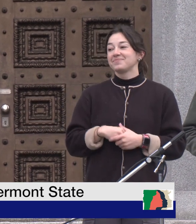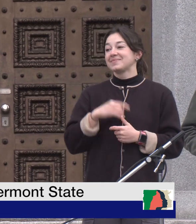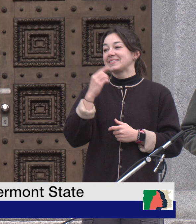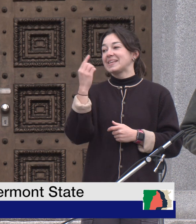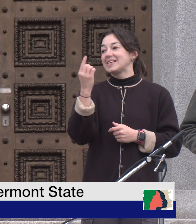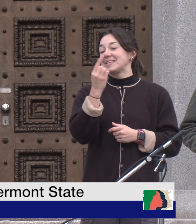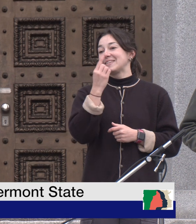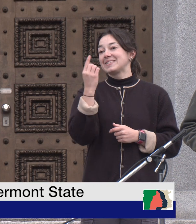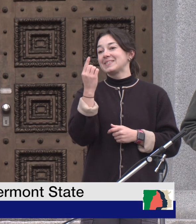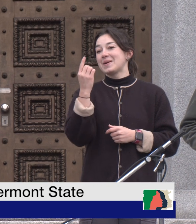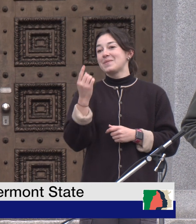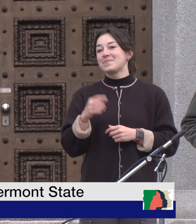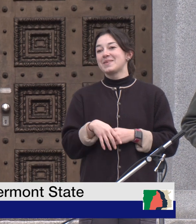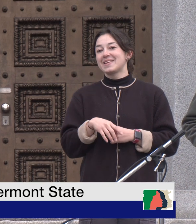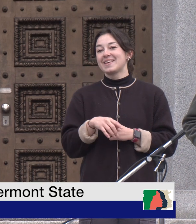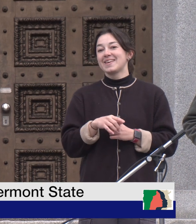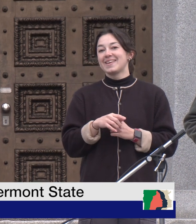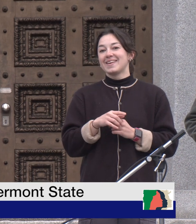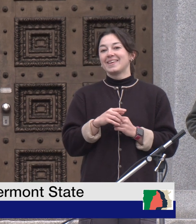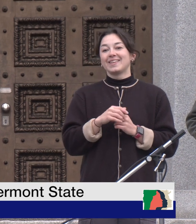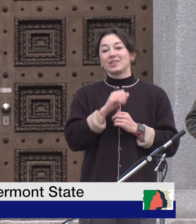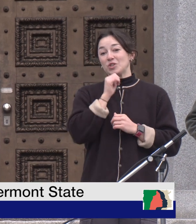somebody on the other side